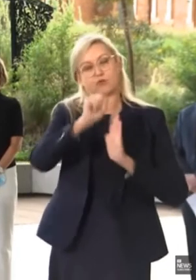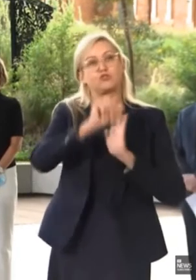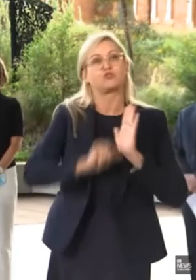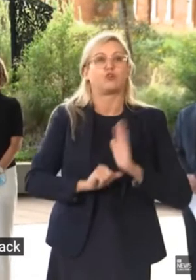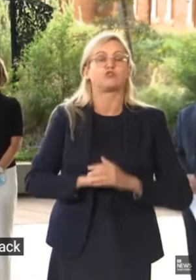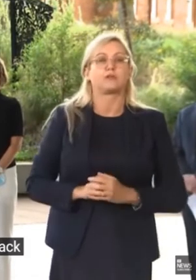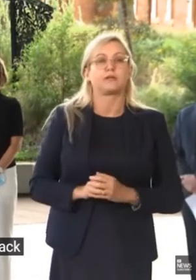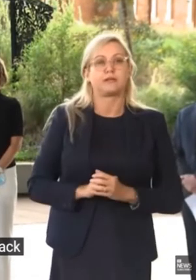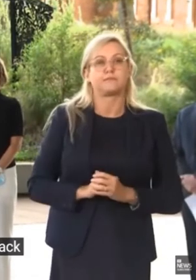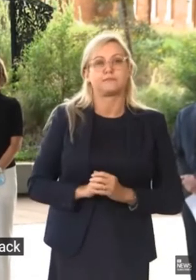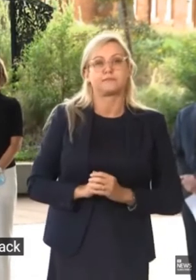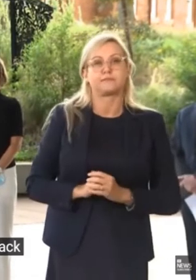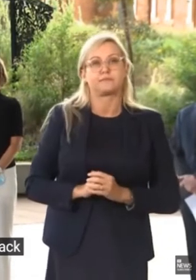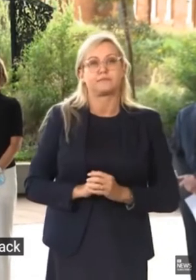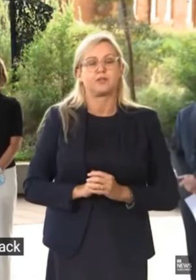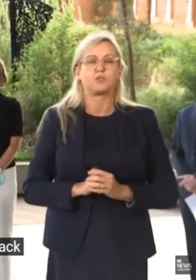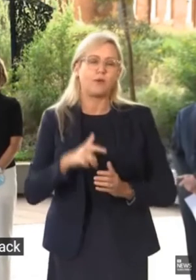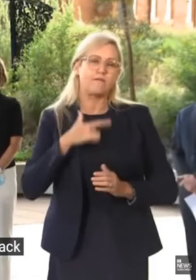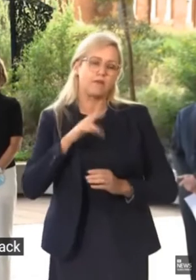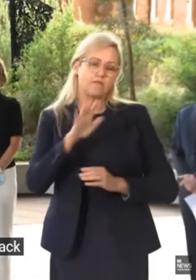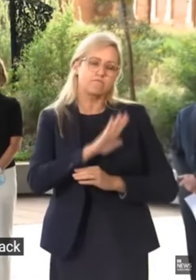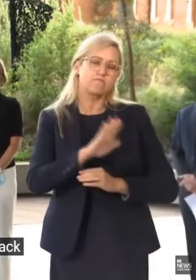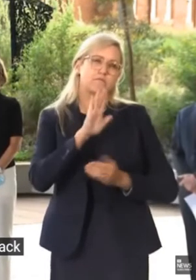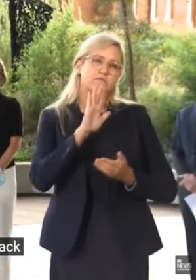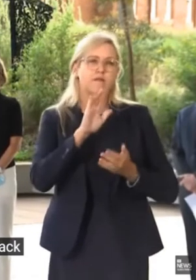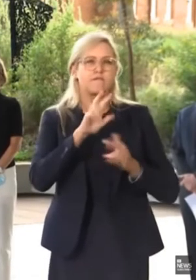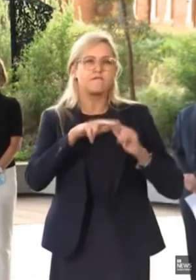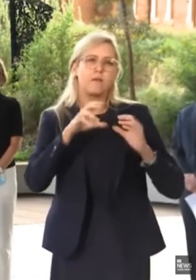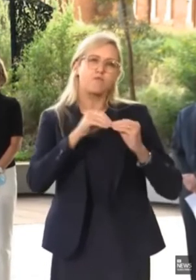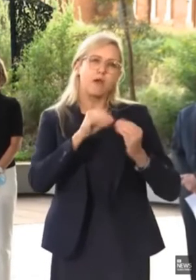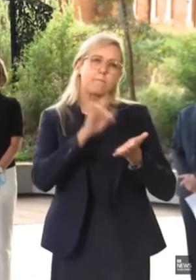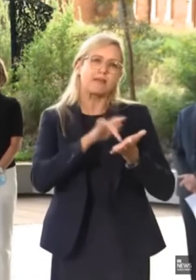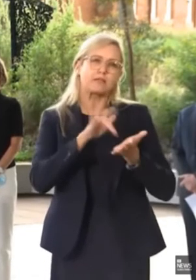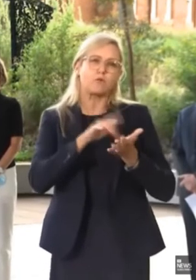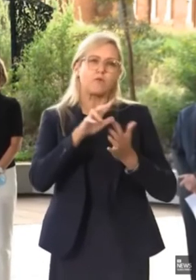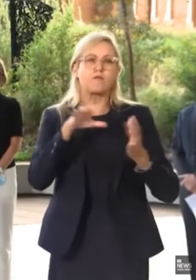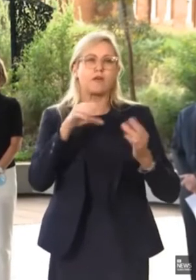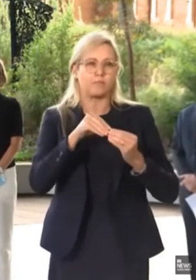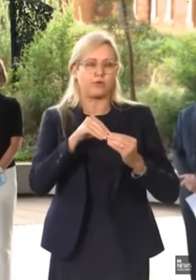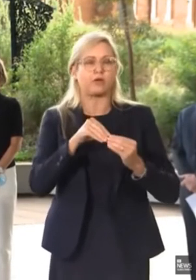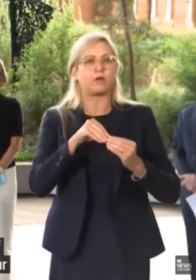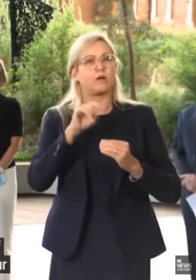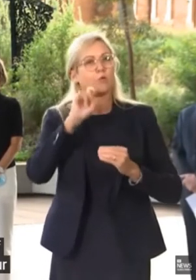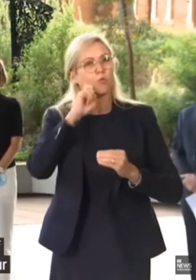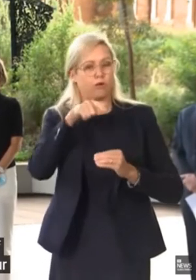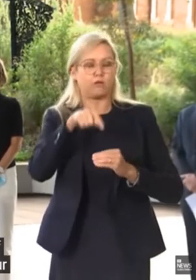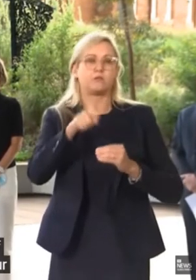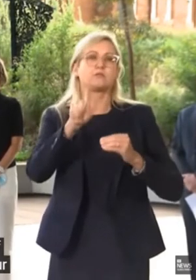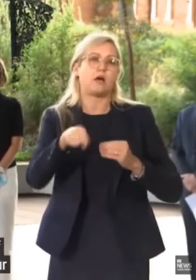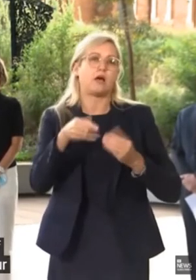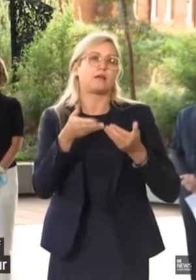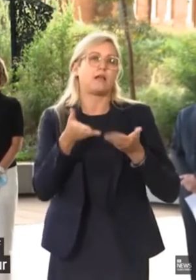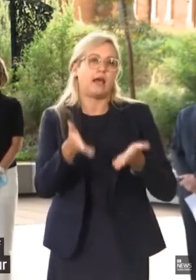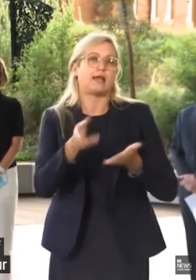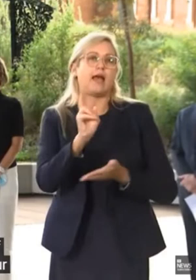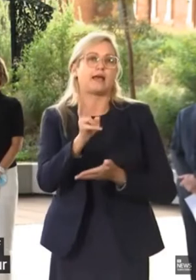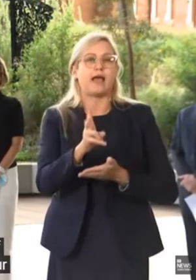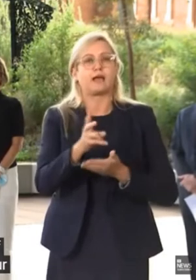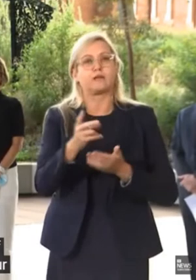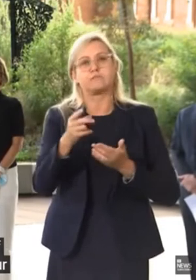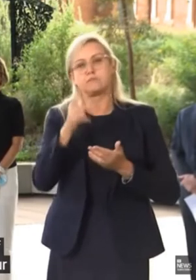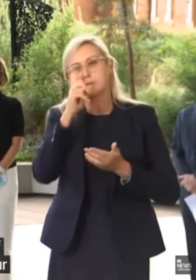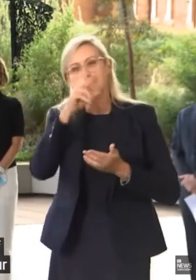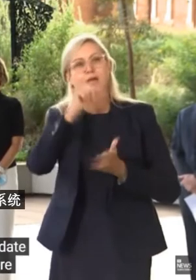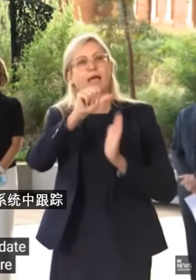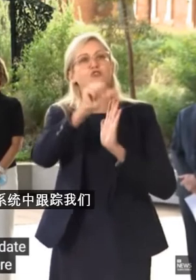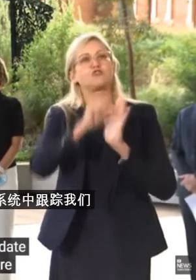We've set out a day of mid-February, and that is our commitment to maintain that date. It's very pleasing to see where